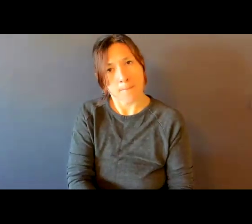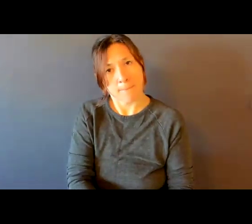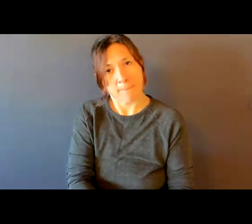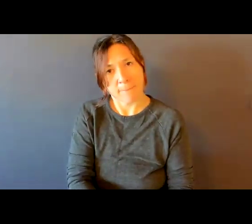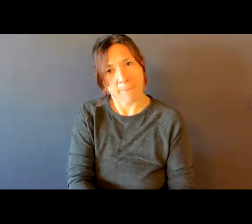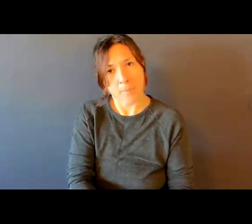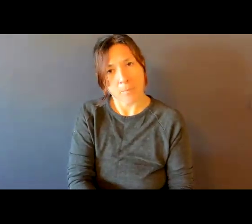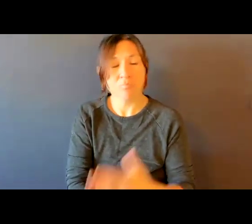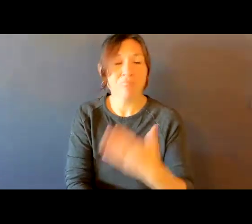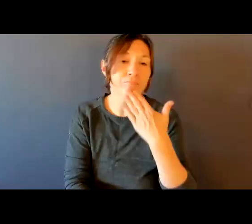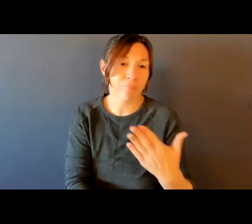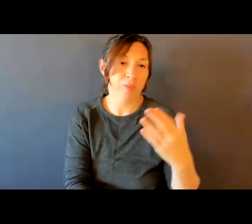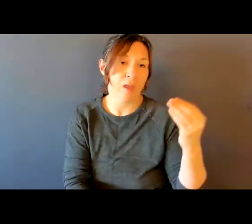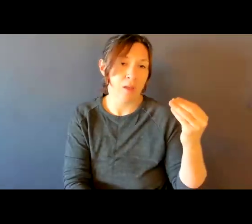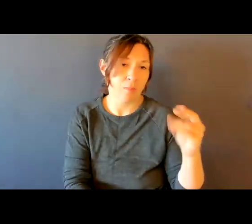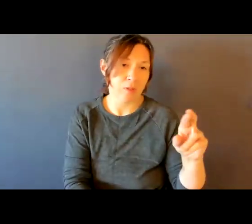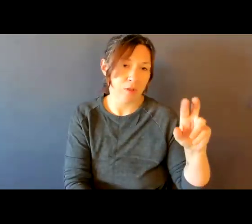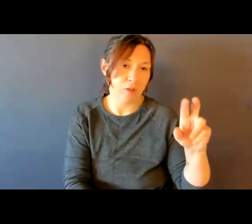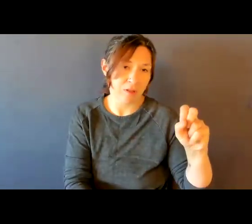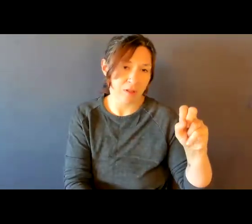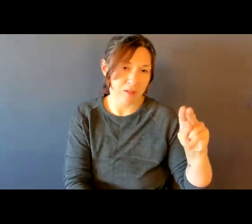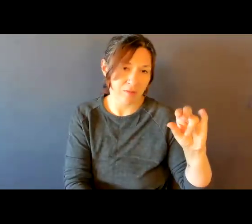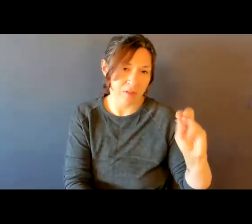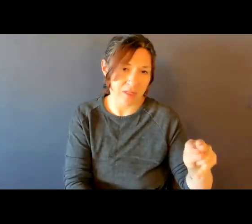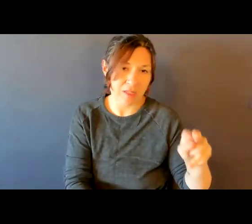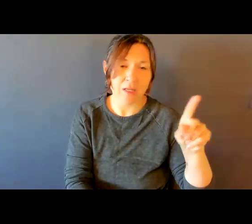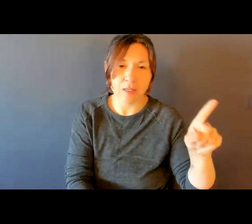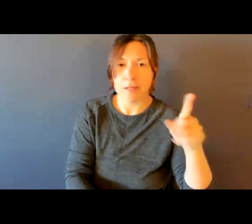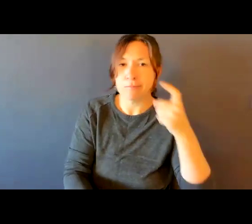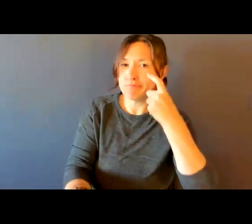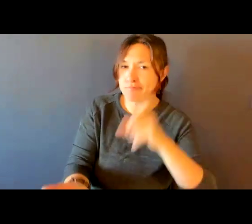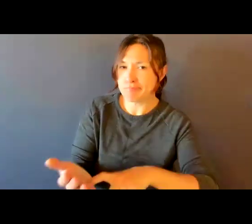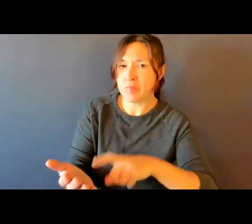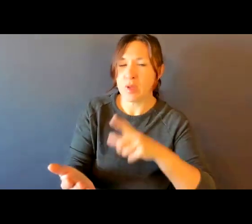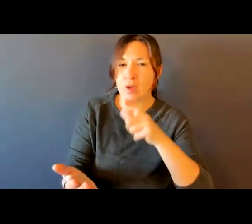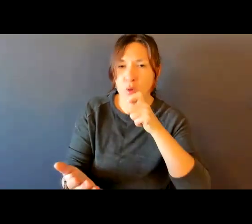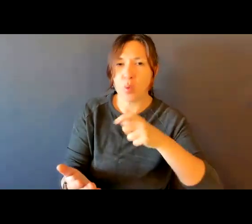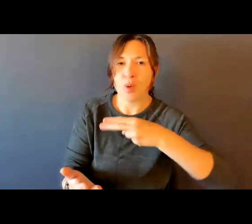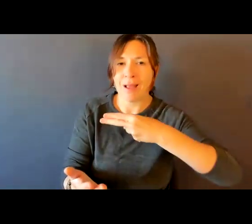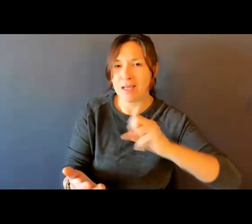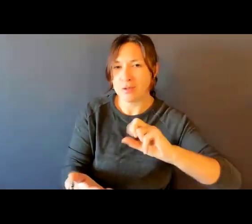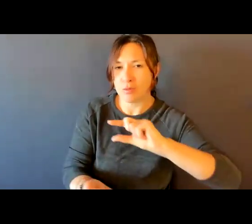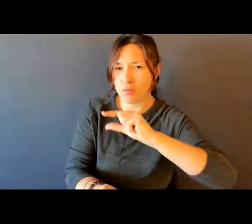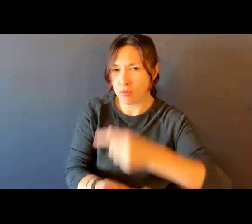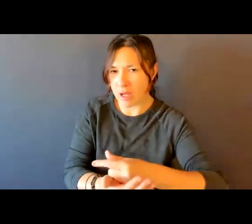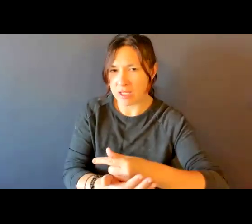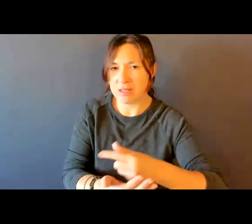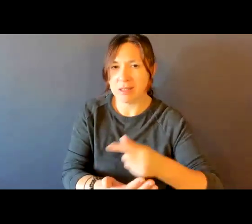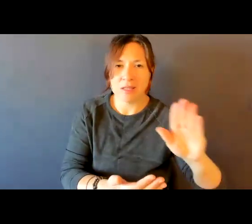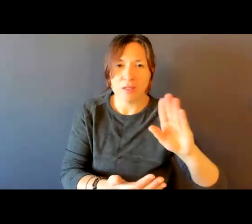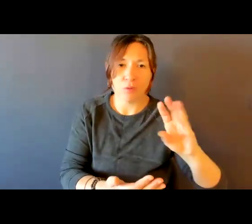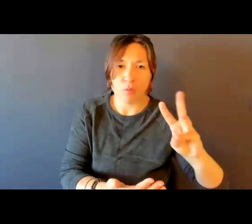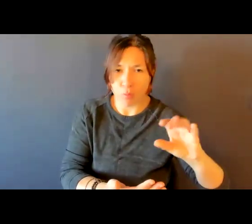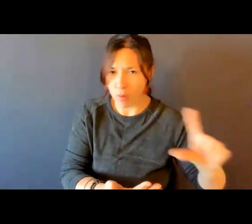Mr. Levinson for remembering his alma mater in his will and his estate planning and thinking of his fellow students. I'm